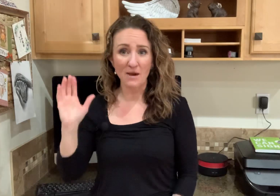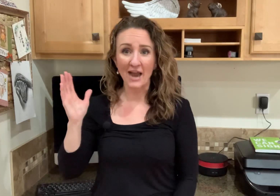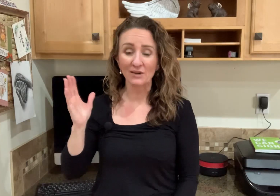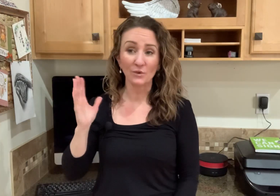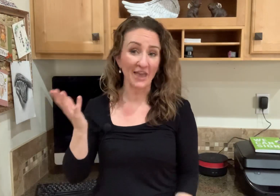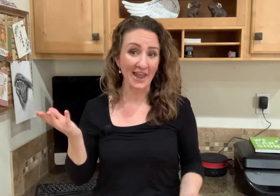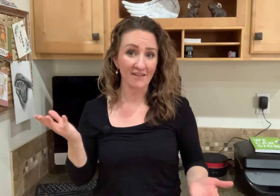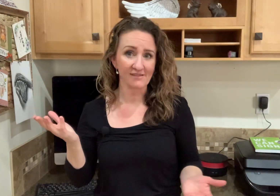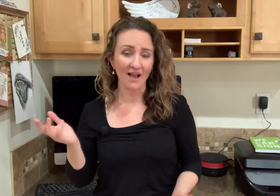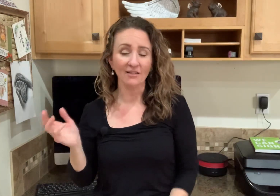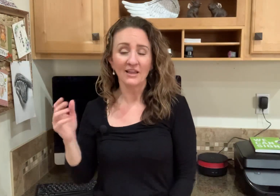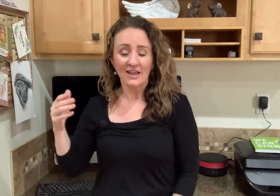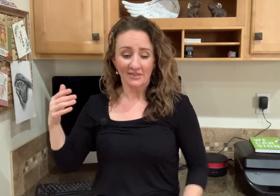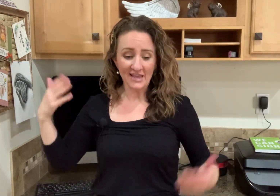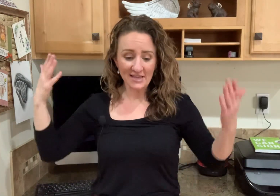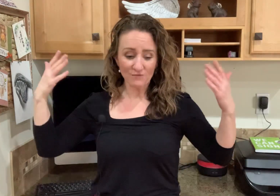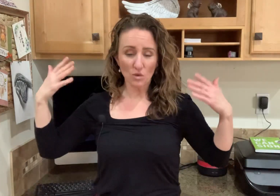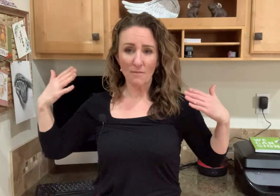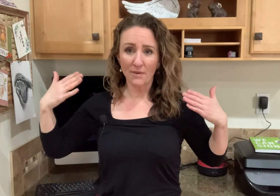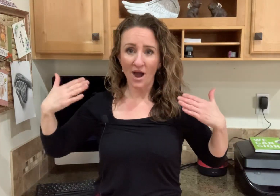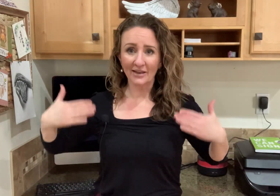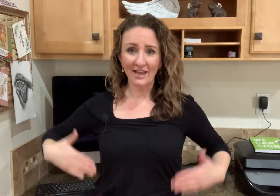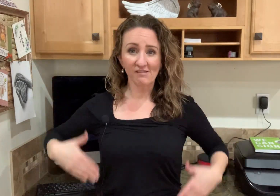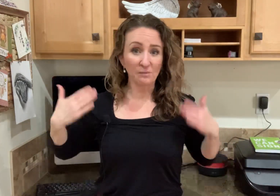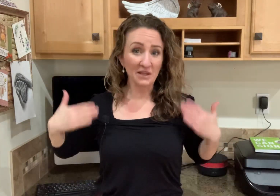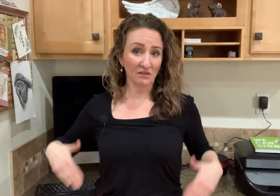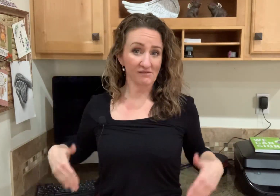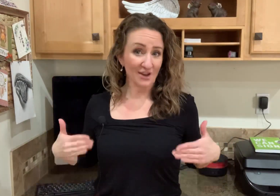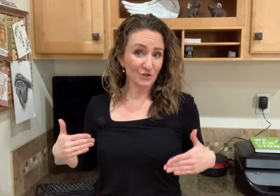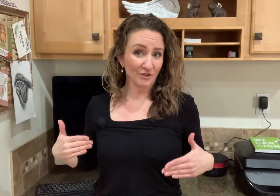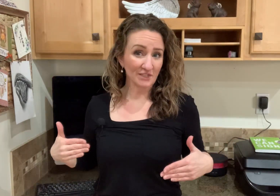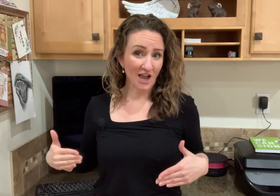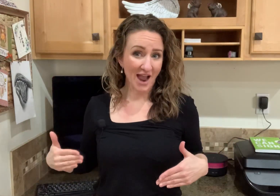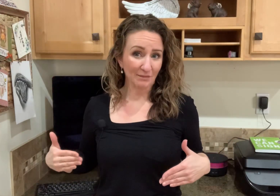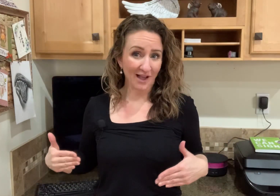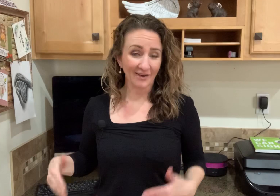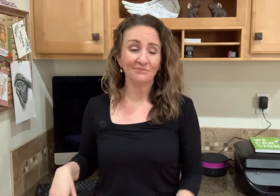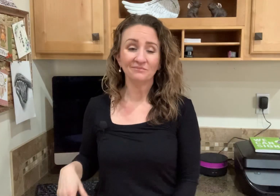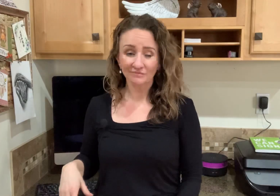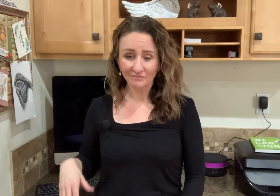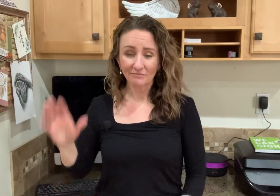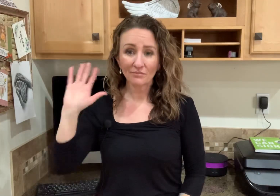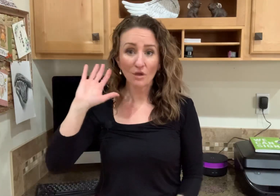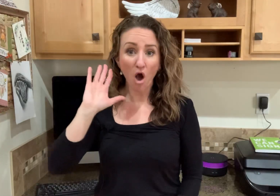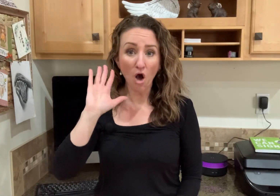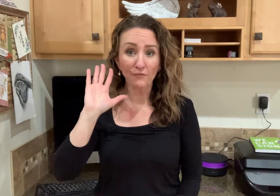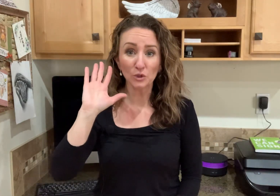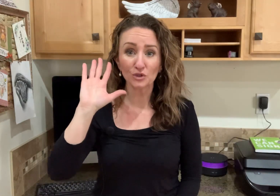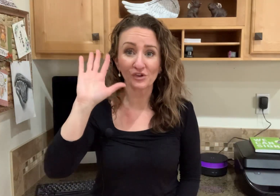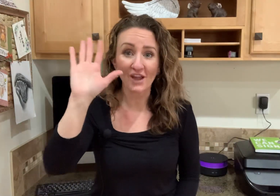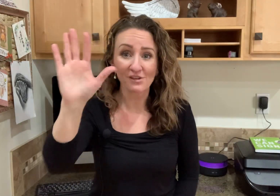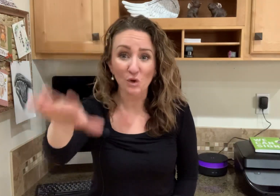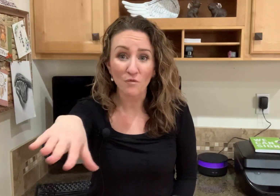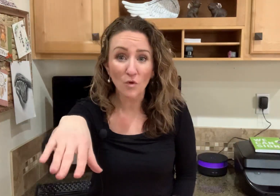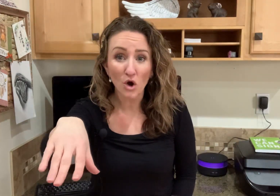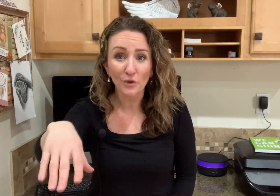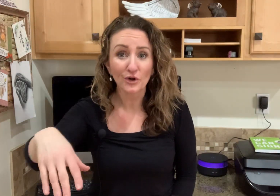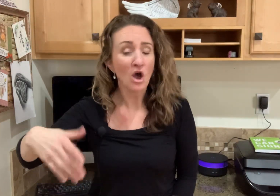mind with ASL, think of your body as being the center of a timeline. All future signs go forward,